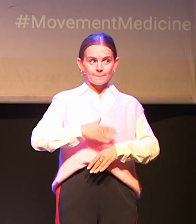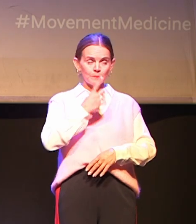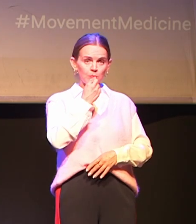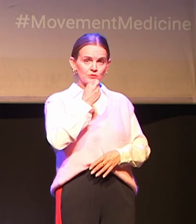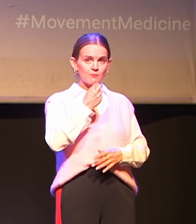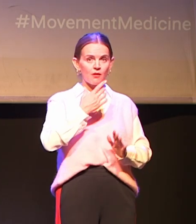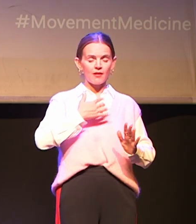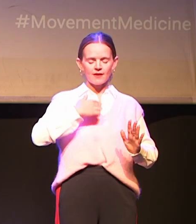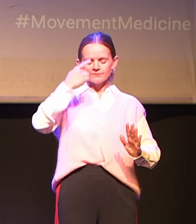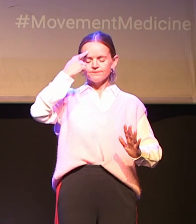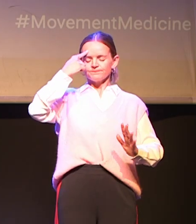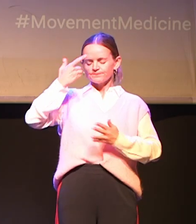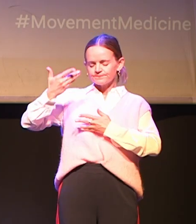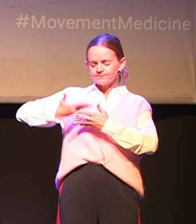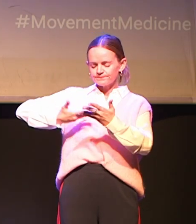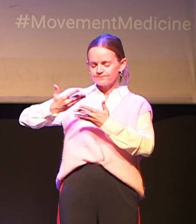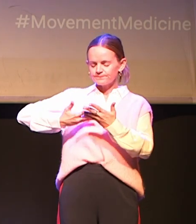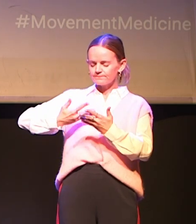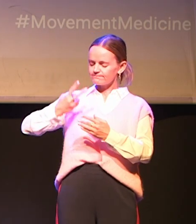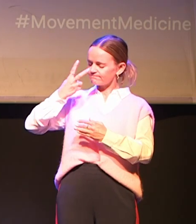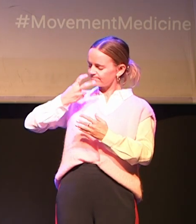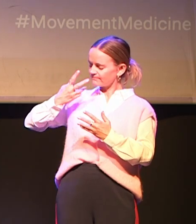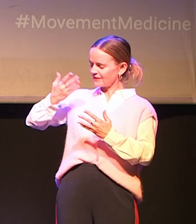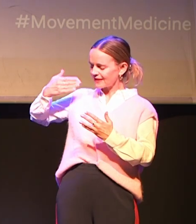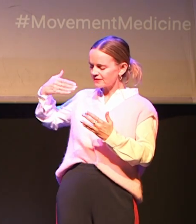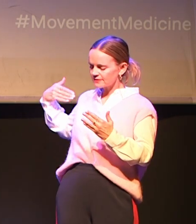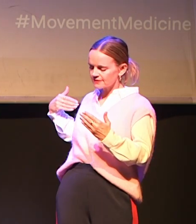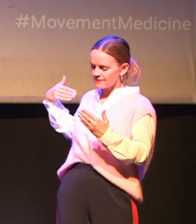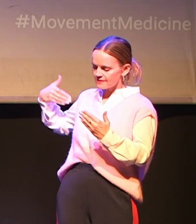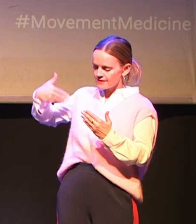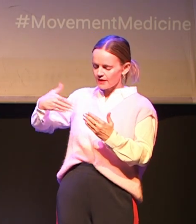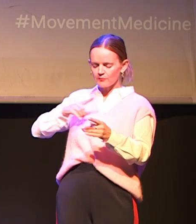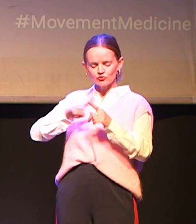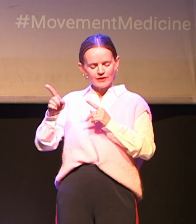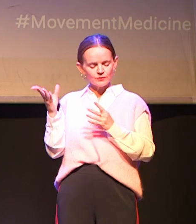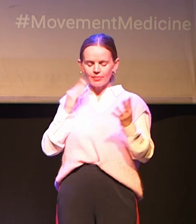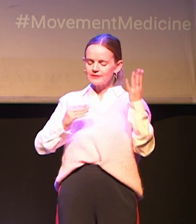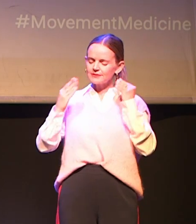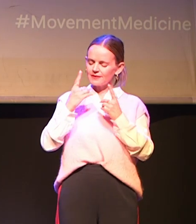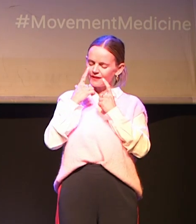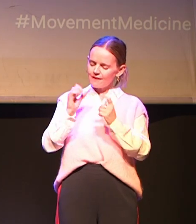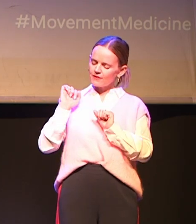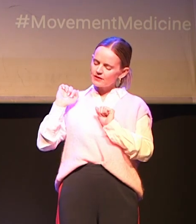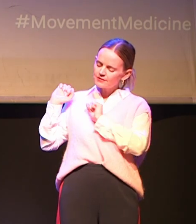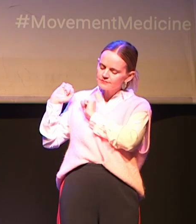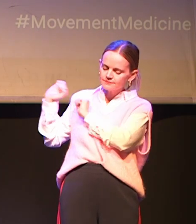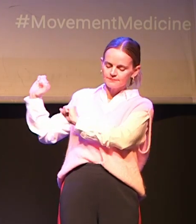beloved ancestors, and I'm trying to listen like really carefully for their